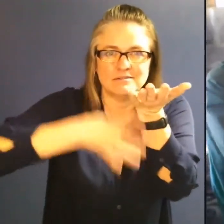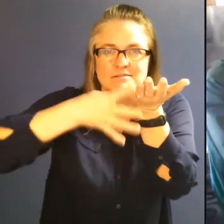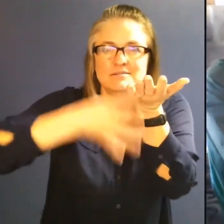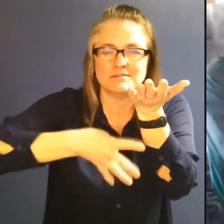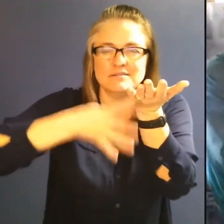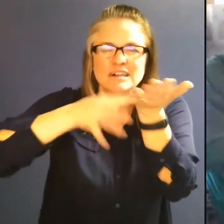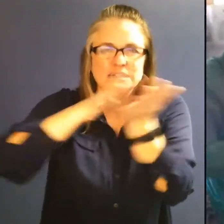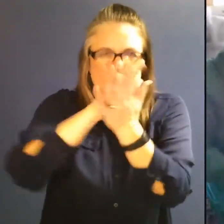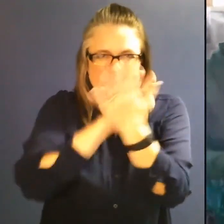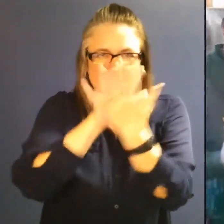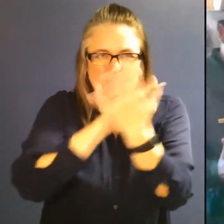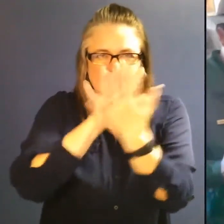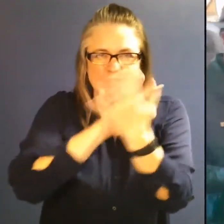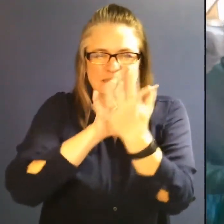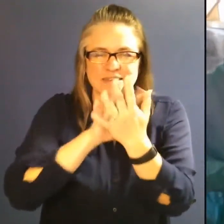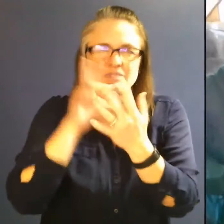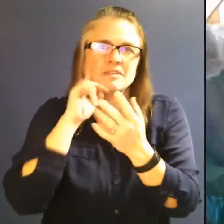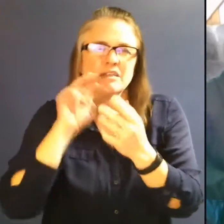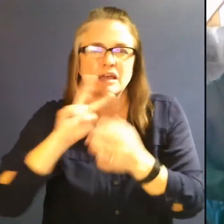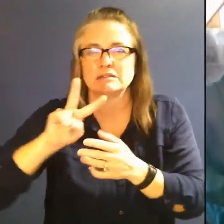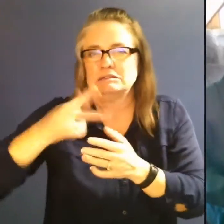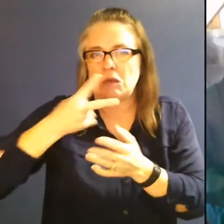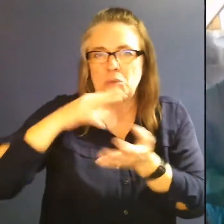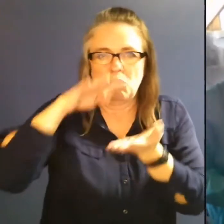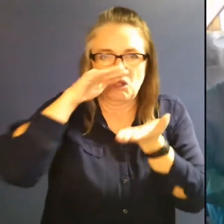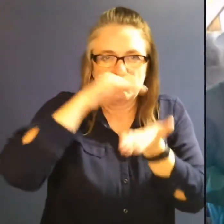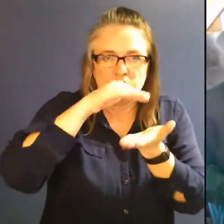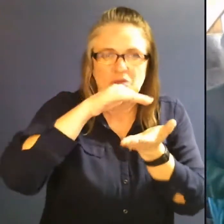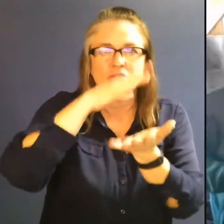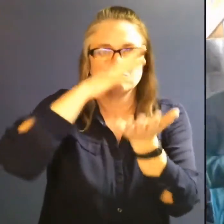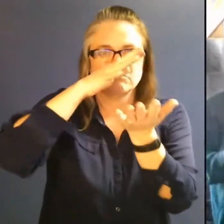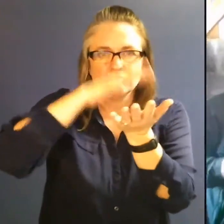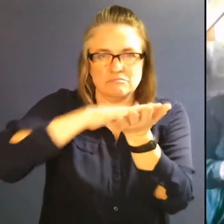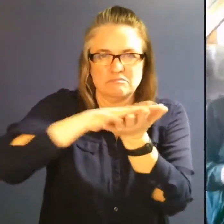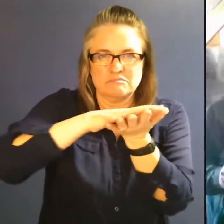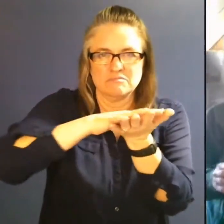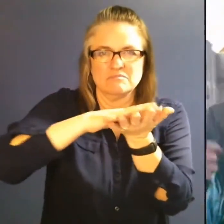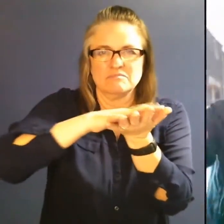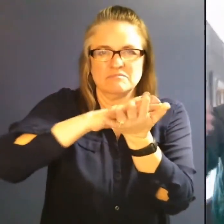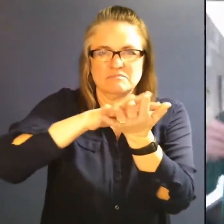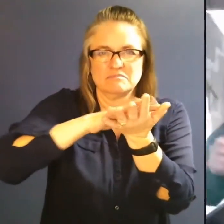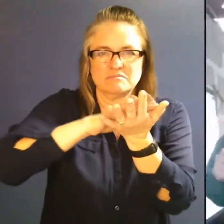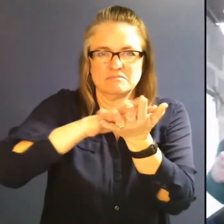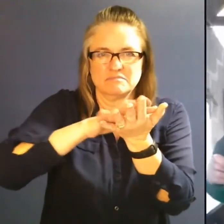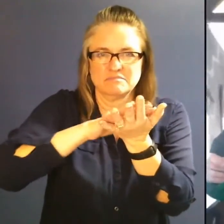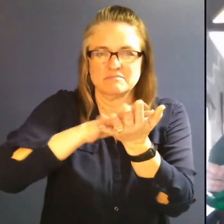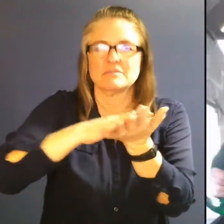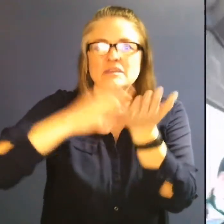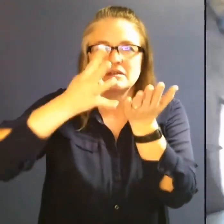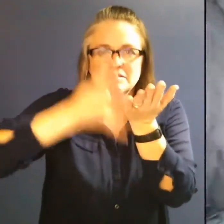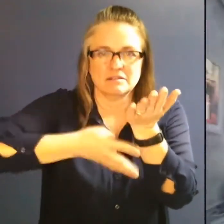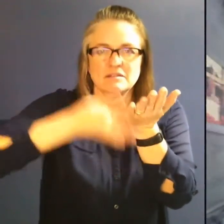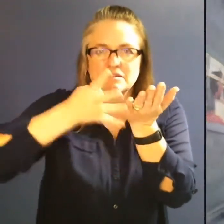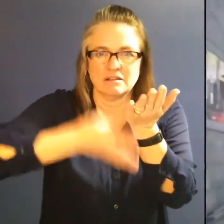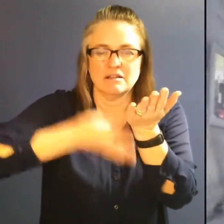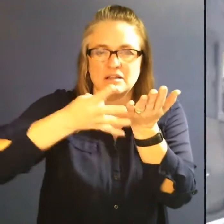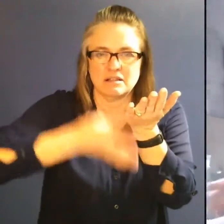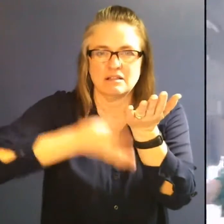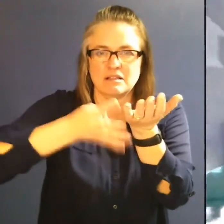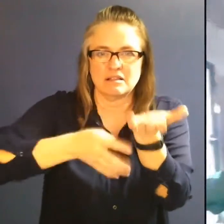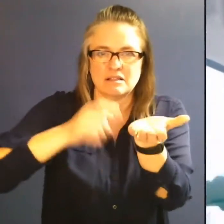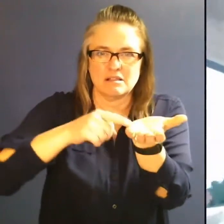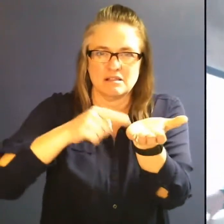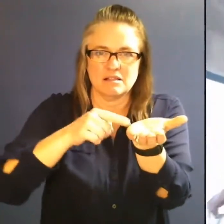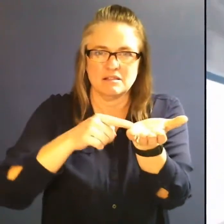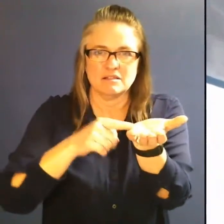filtration system here. And then what that does is that you'll get some what we call